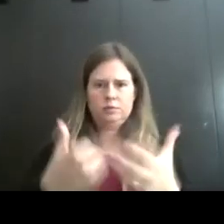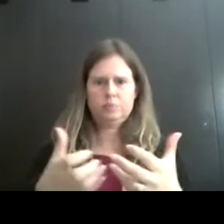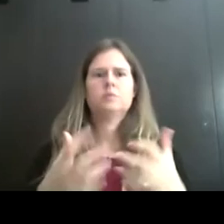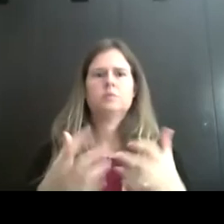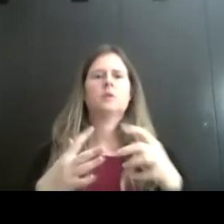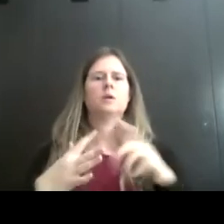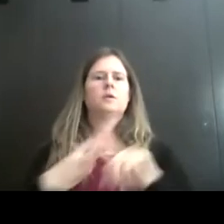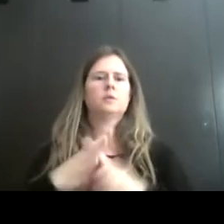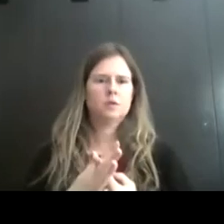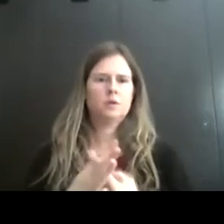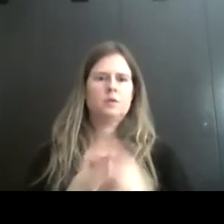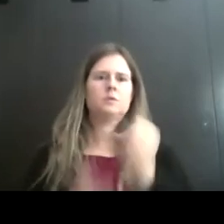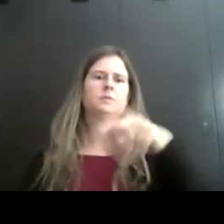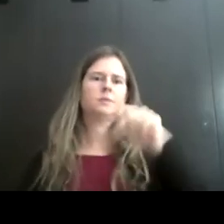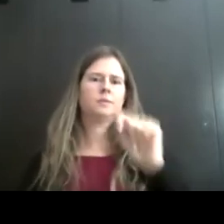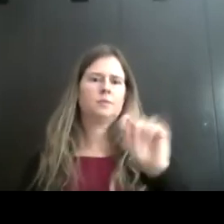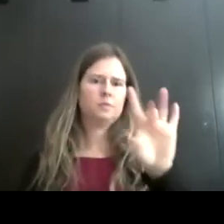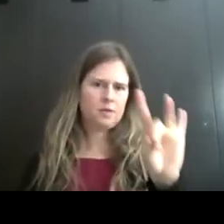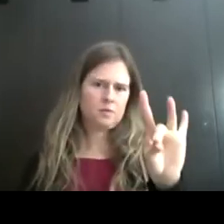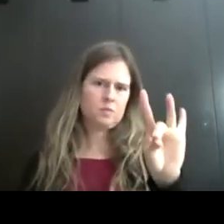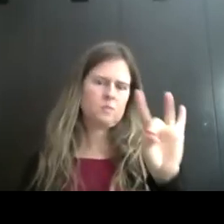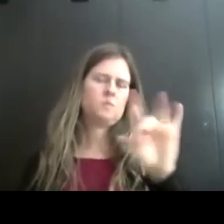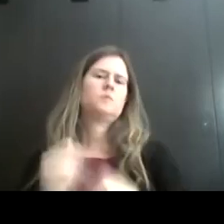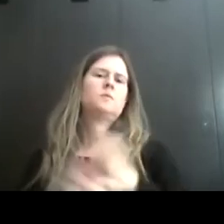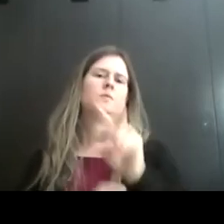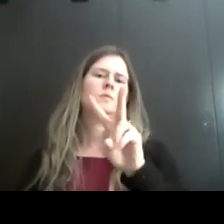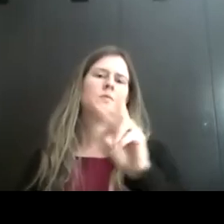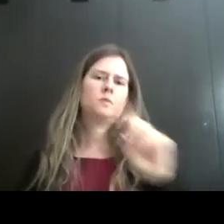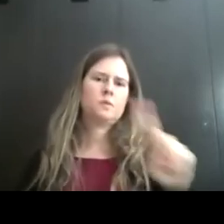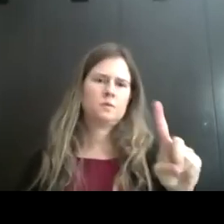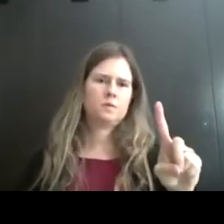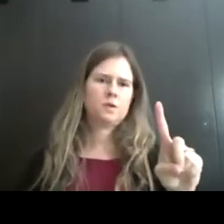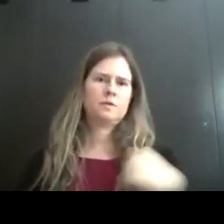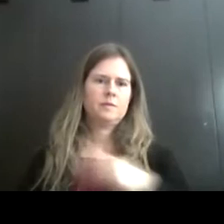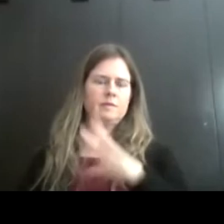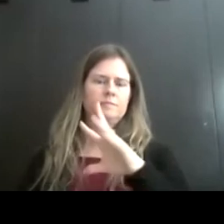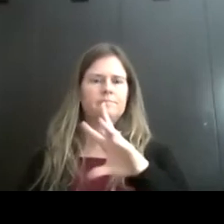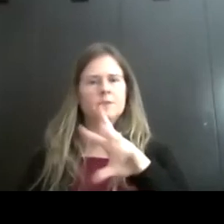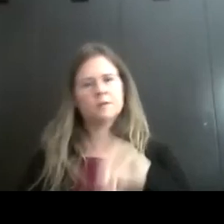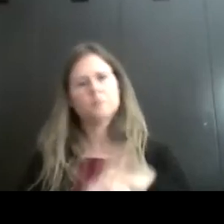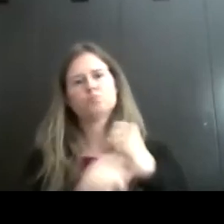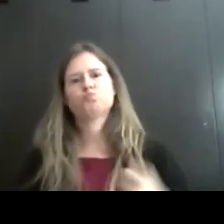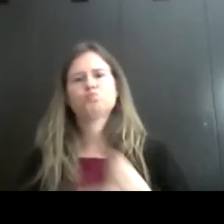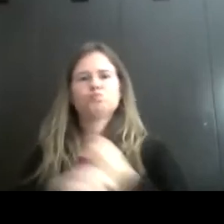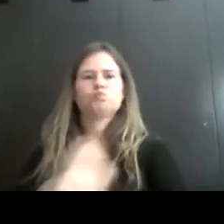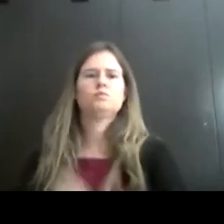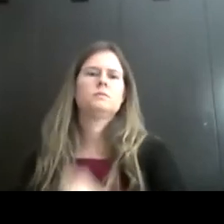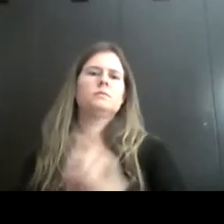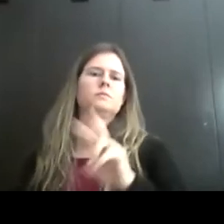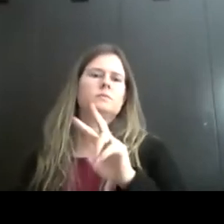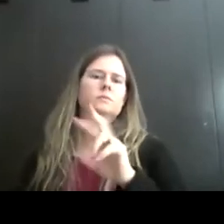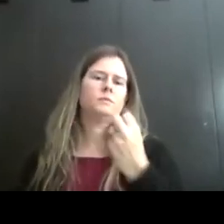September 8th on 2001. And we've gone 12 more times since then. We didn't go in 2019 because it was